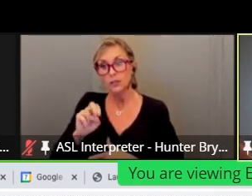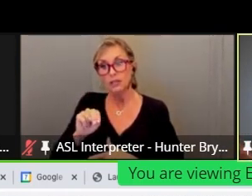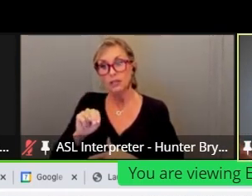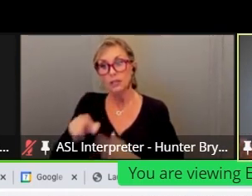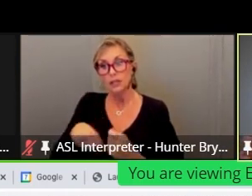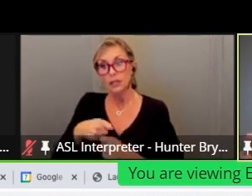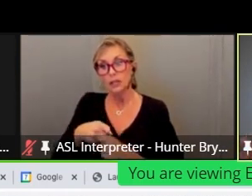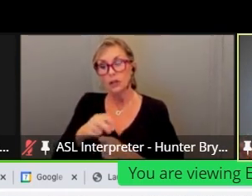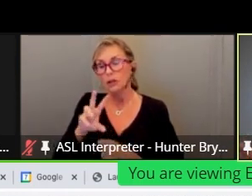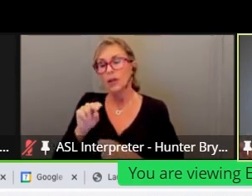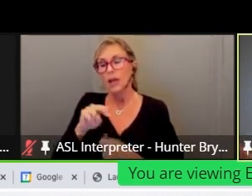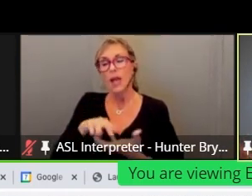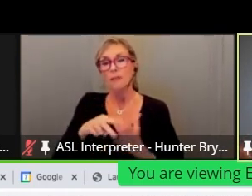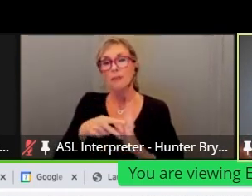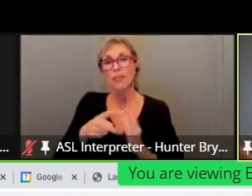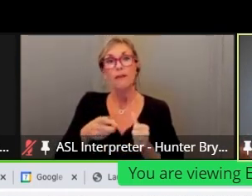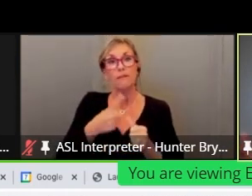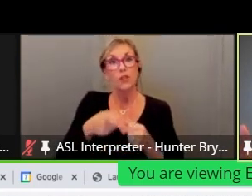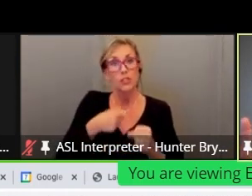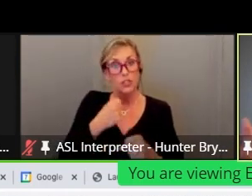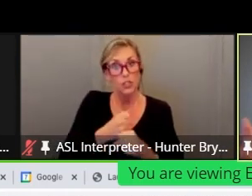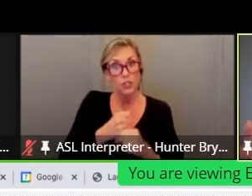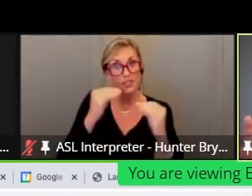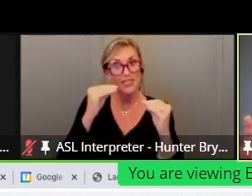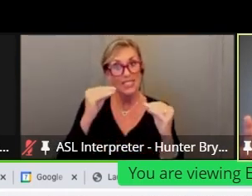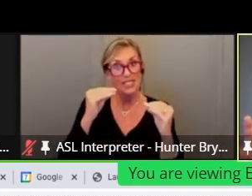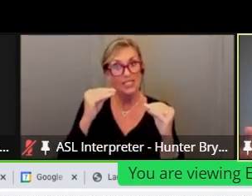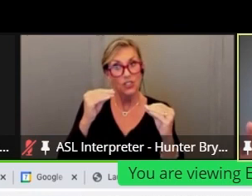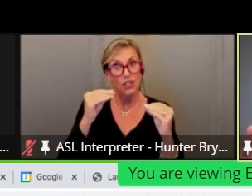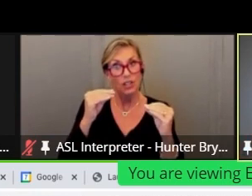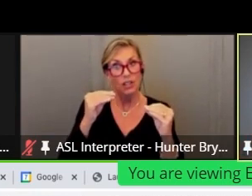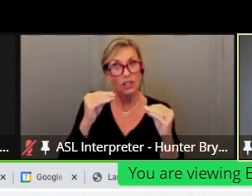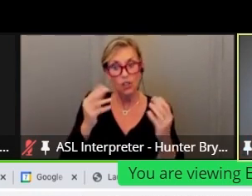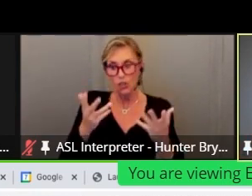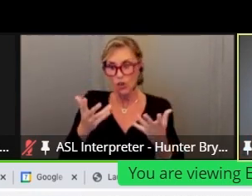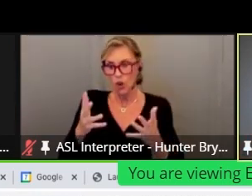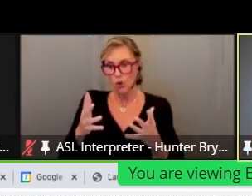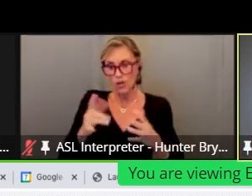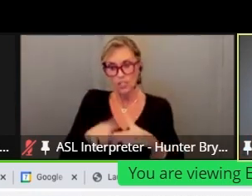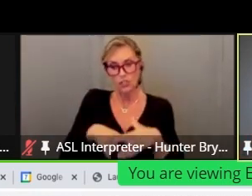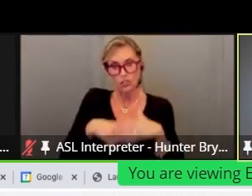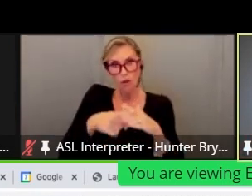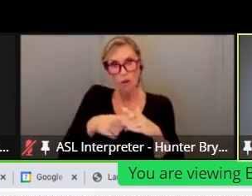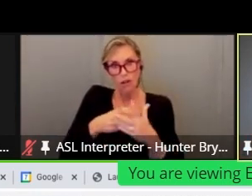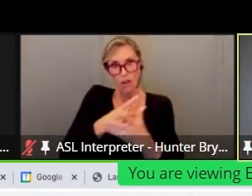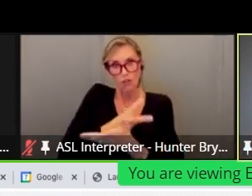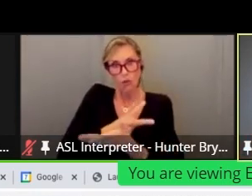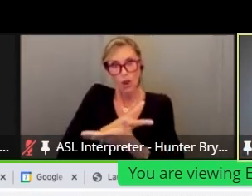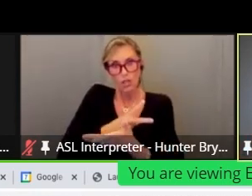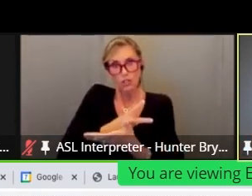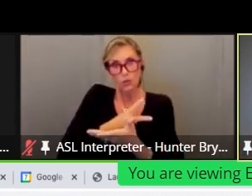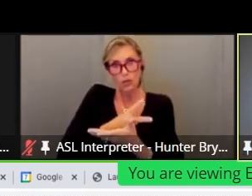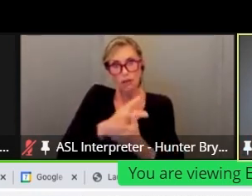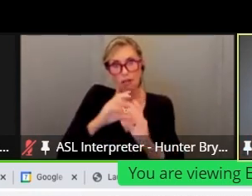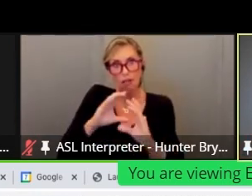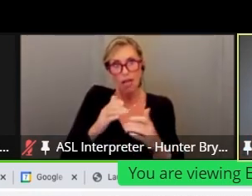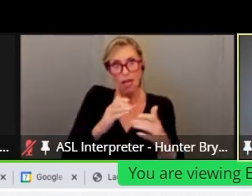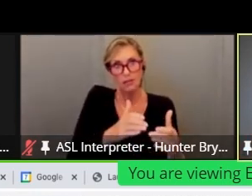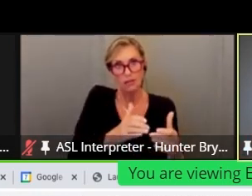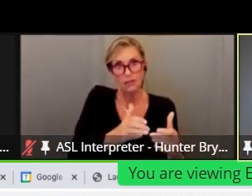teaching, they would be like doing an internship, and they would be taking seminars, graduate seminars at the same